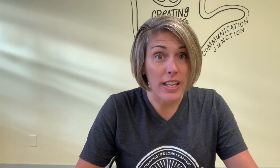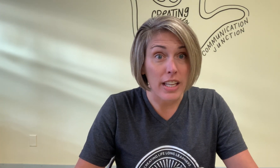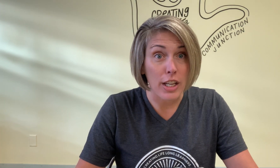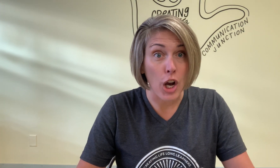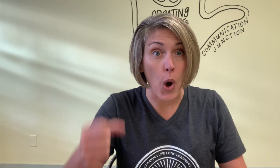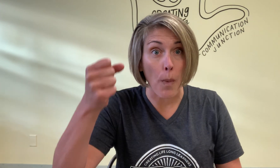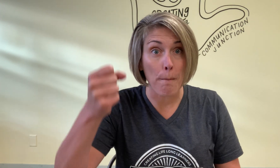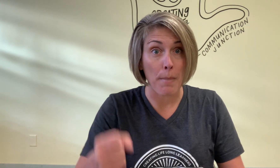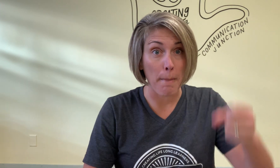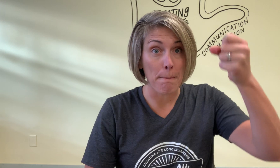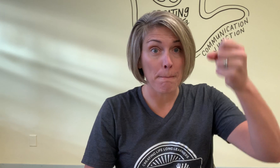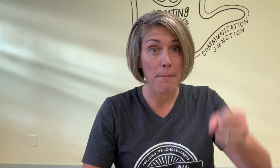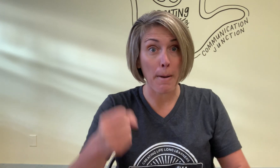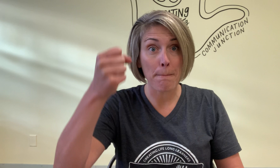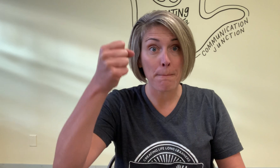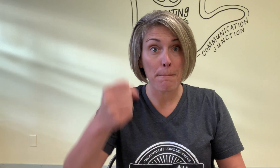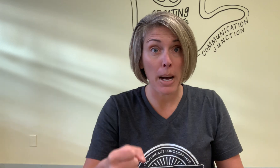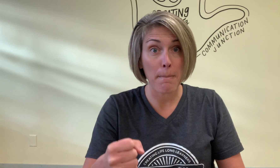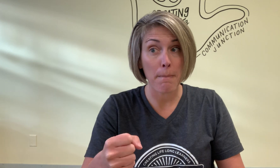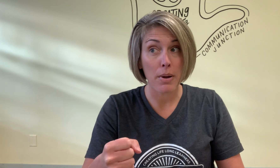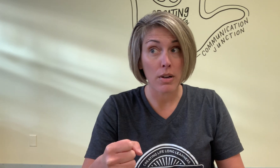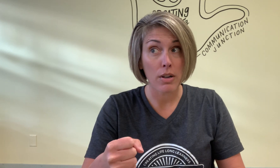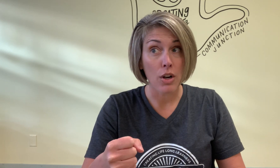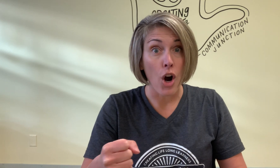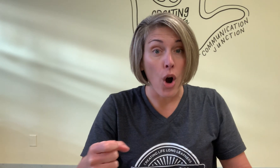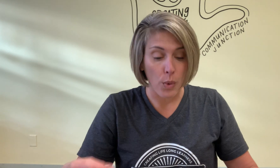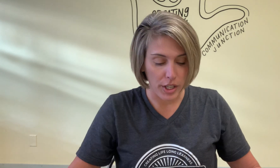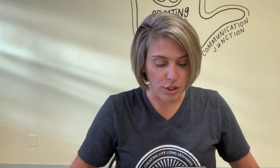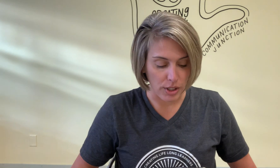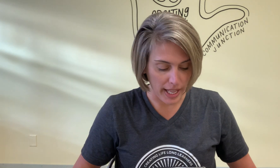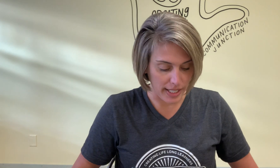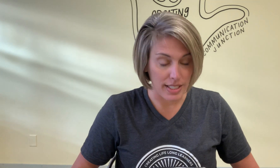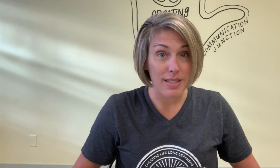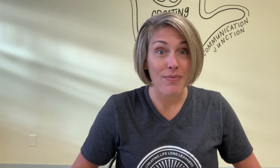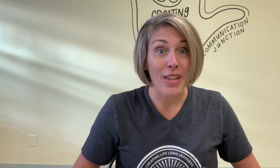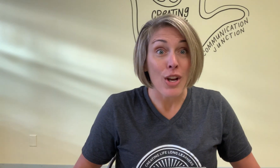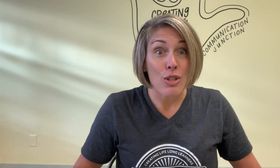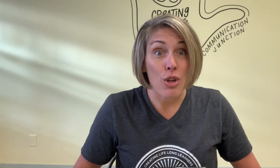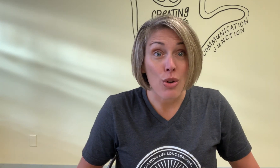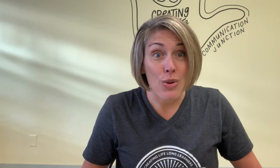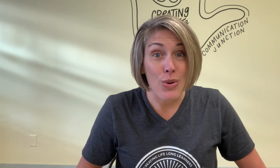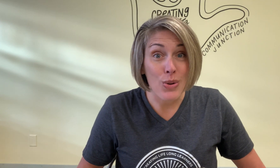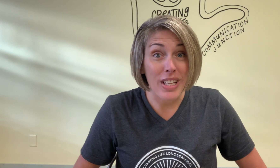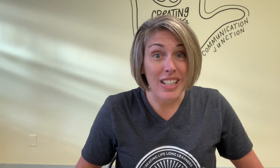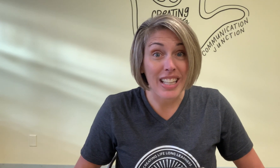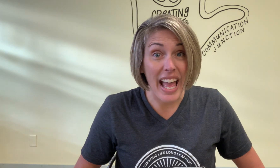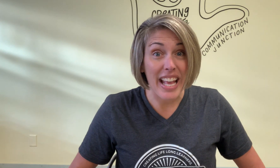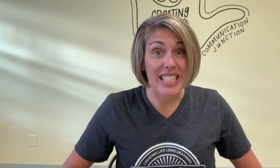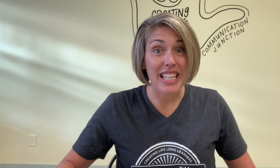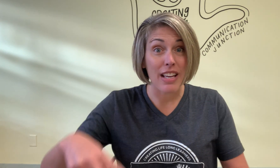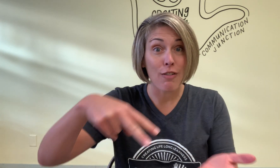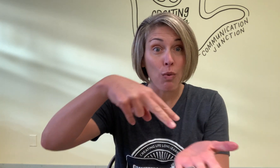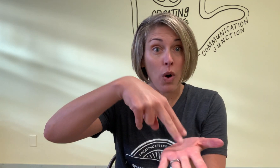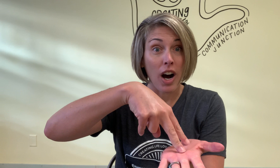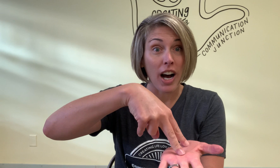feet go bump, bump, bump. Where are your legs? Two little legs give